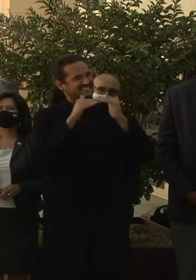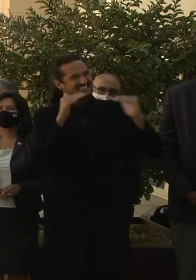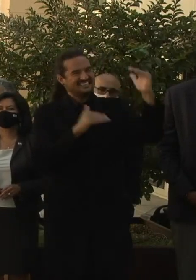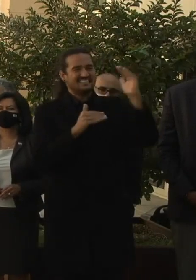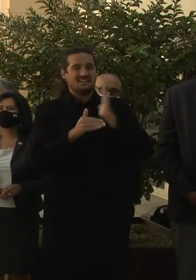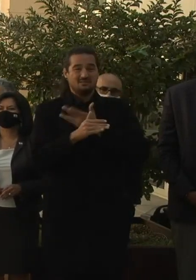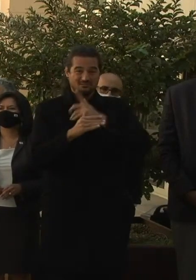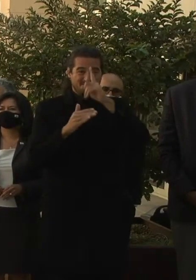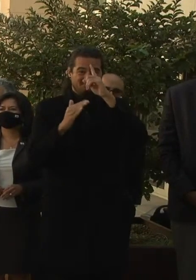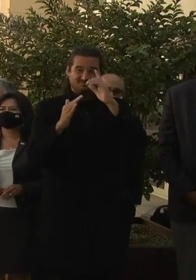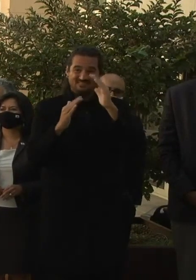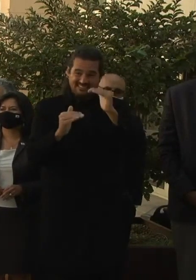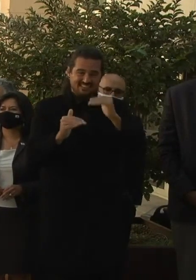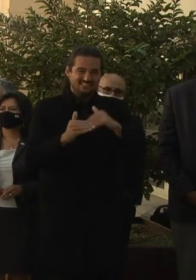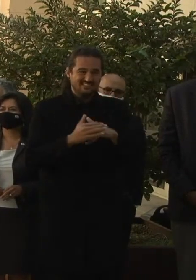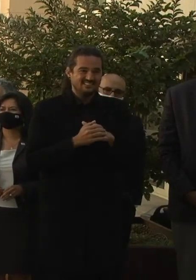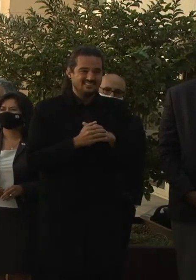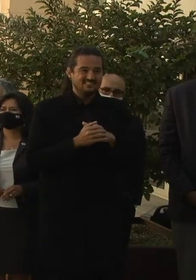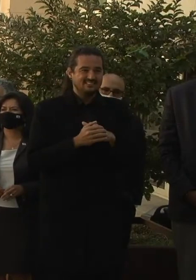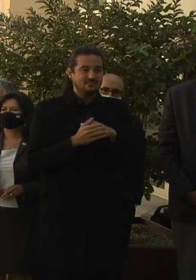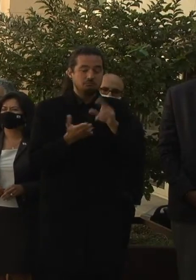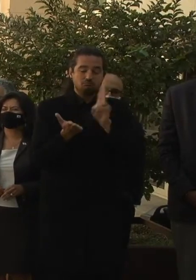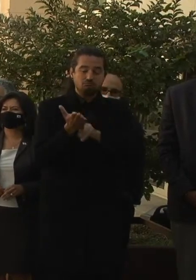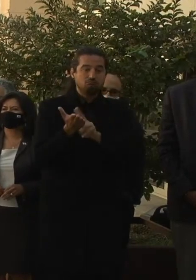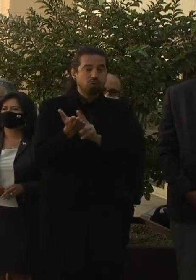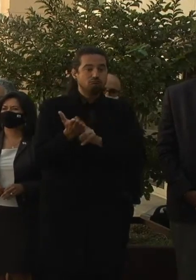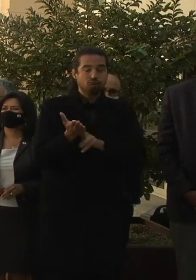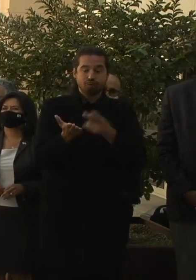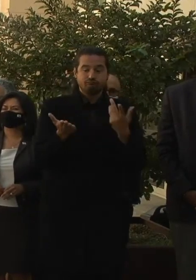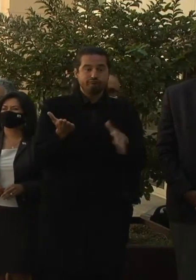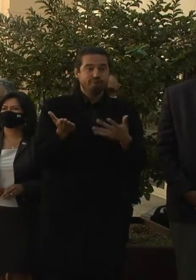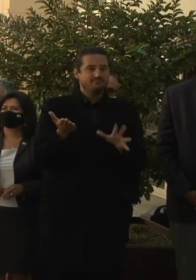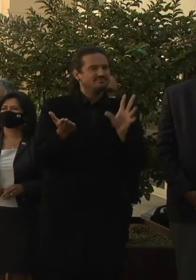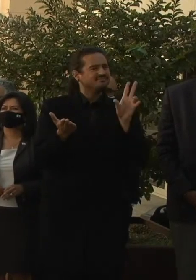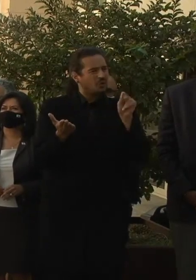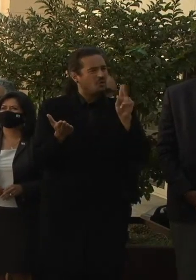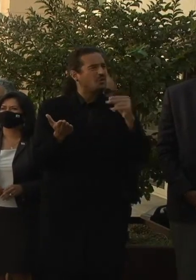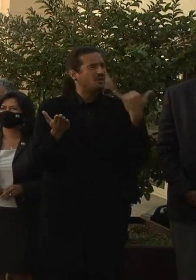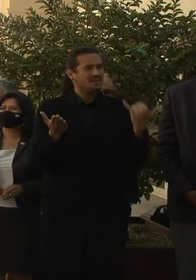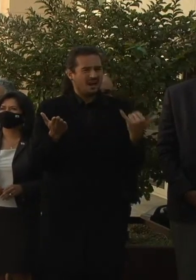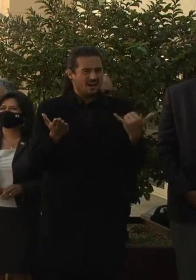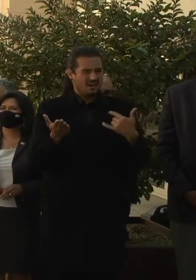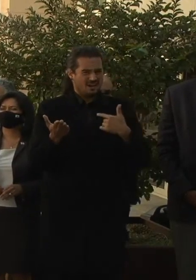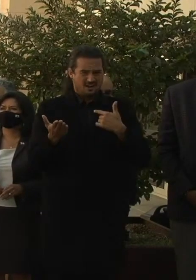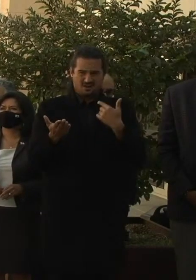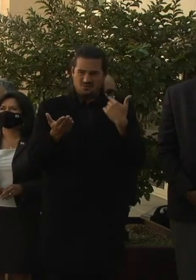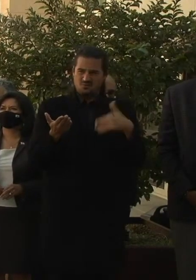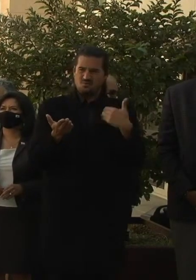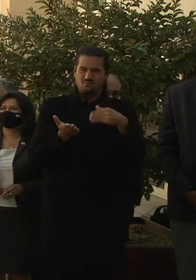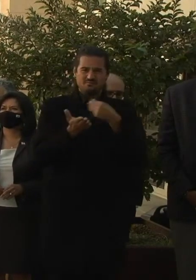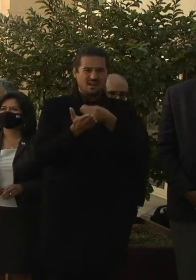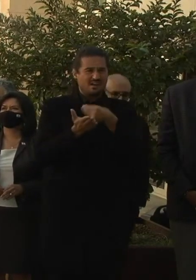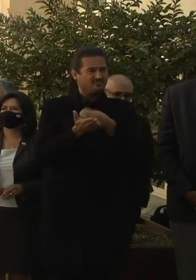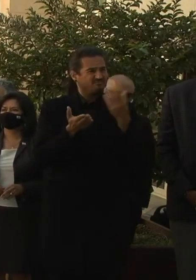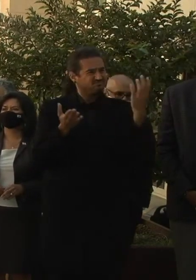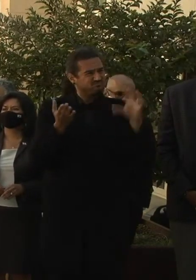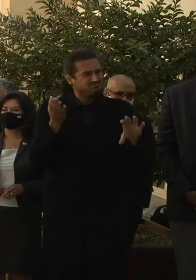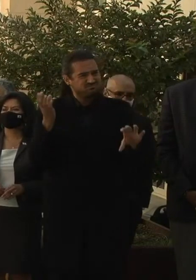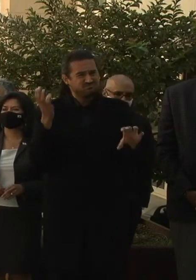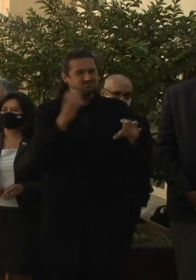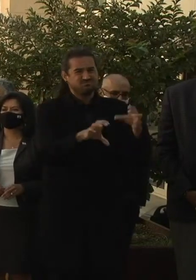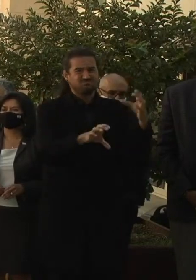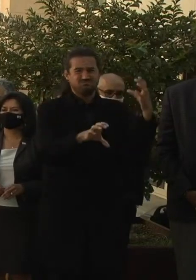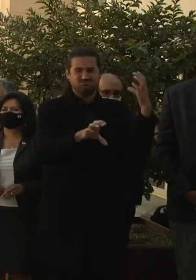today, but as was referenced, the unprecedented investment that we're making into addressing the issue of affordability in the state of